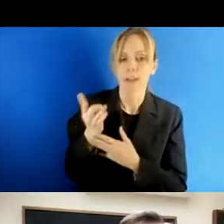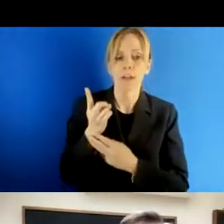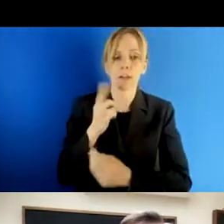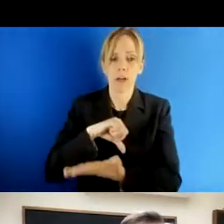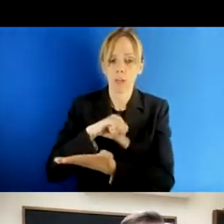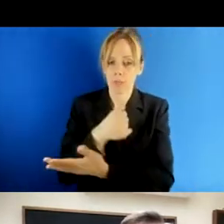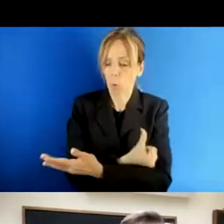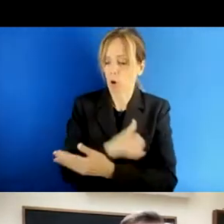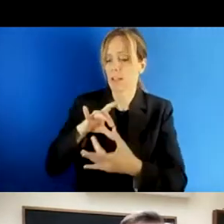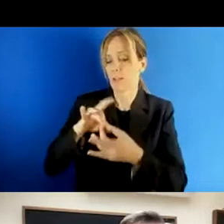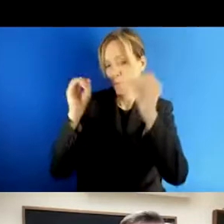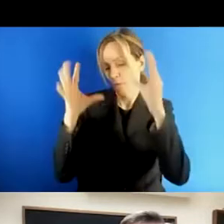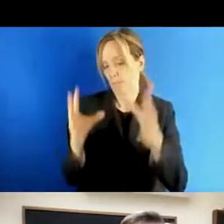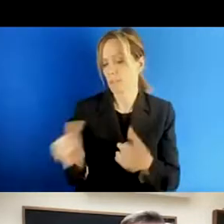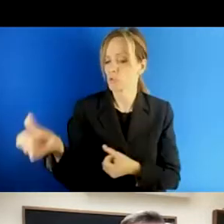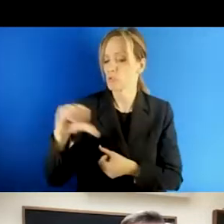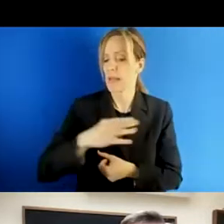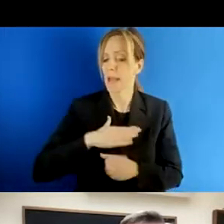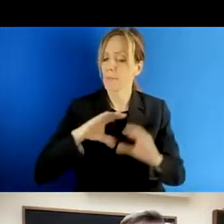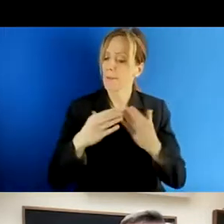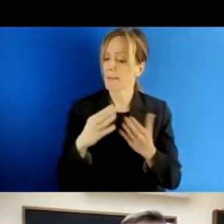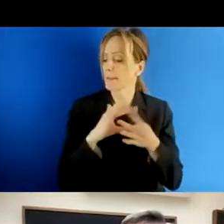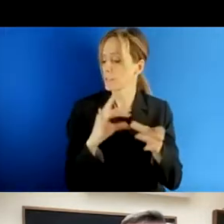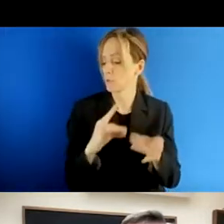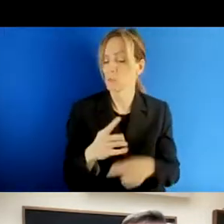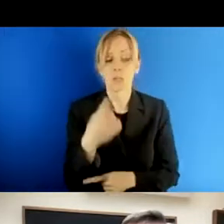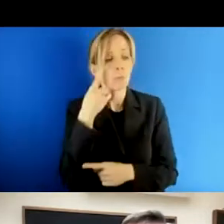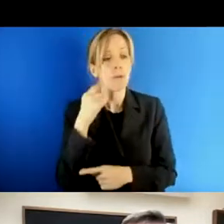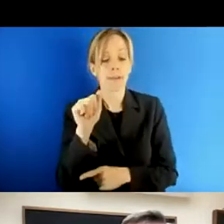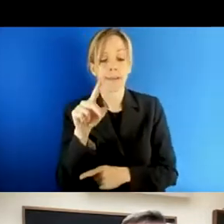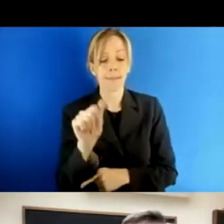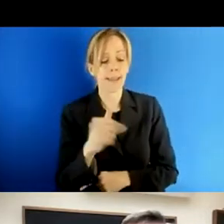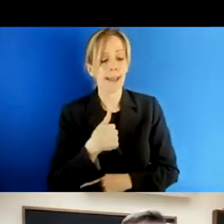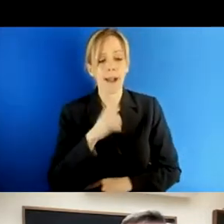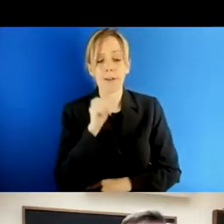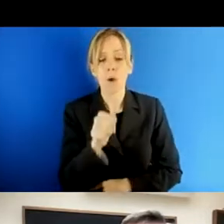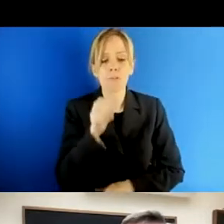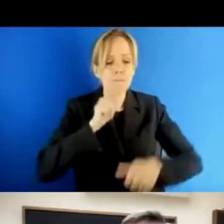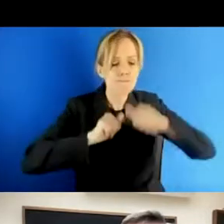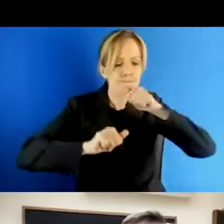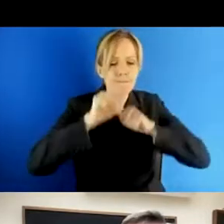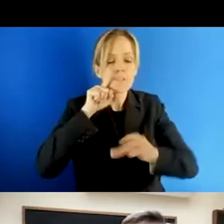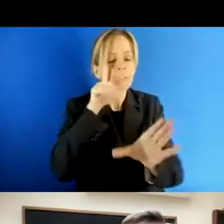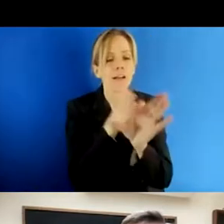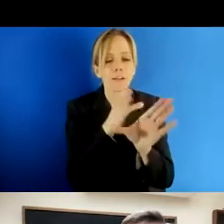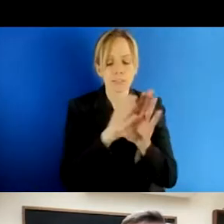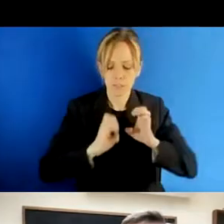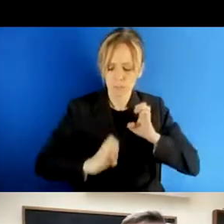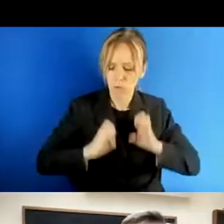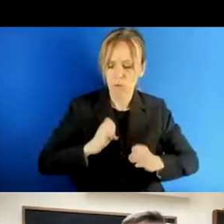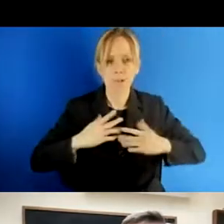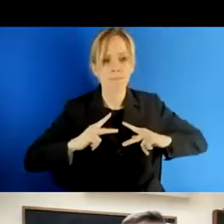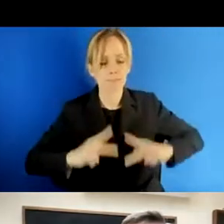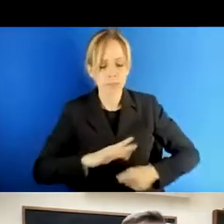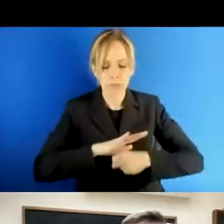deny my class notes. Because of the ADA, I don't have to endure the psychological and emotional and physical stress of what it